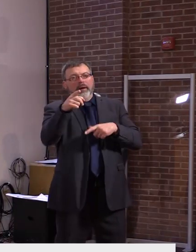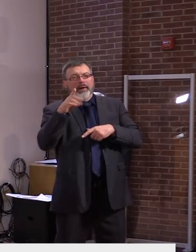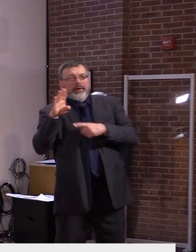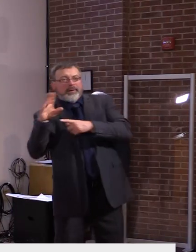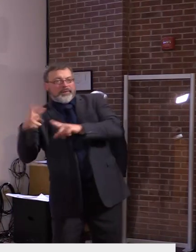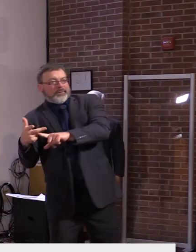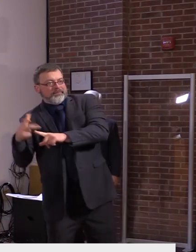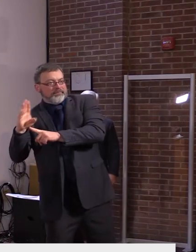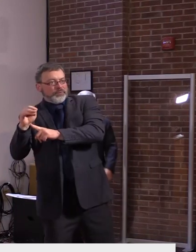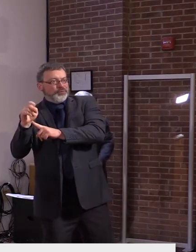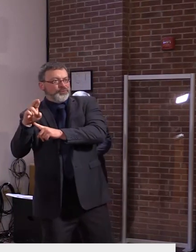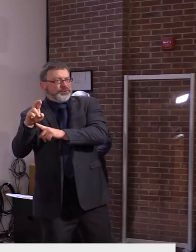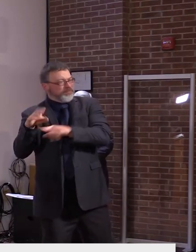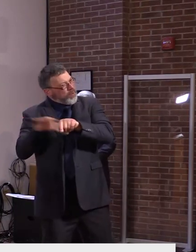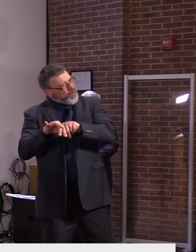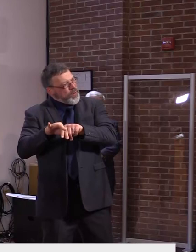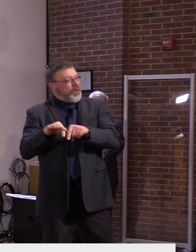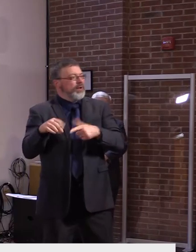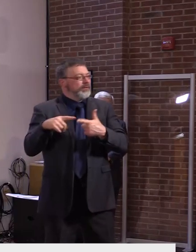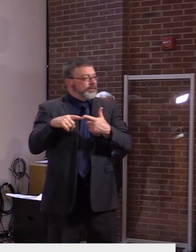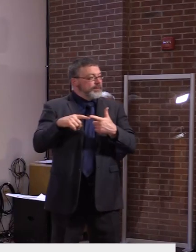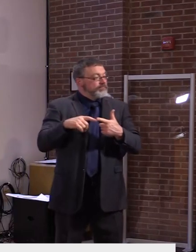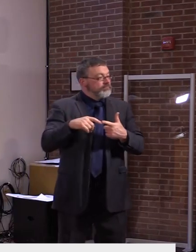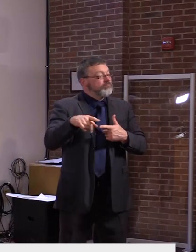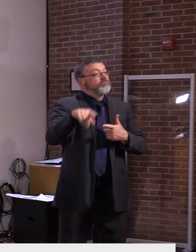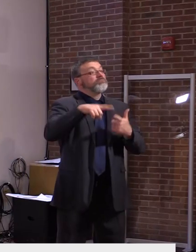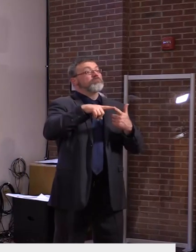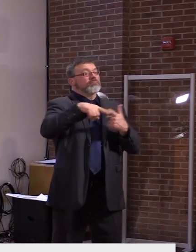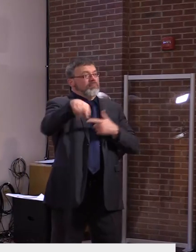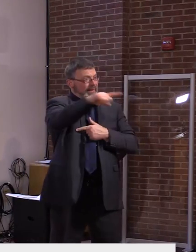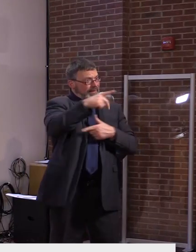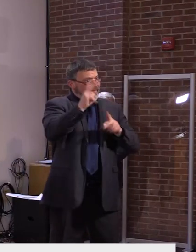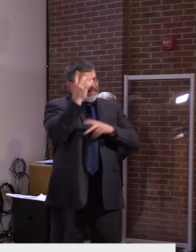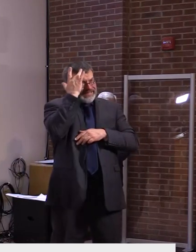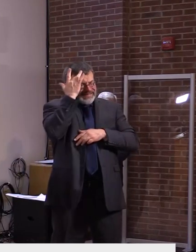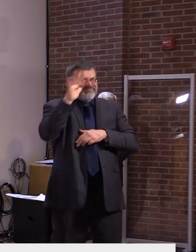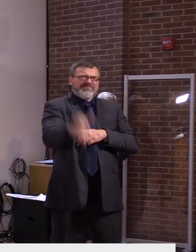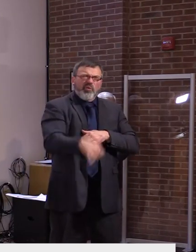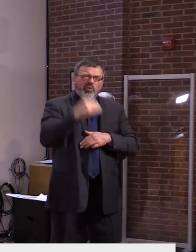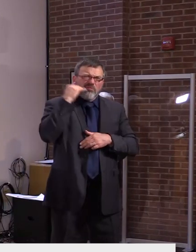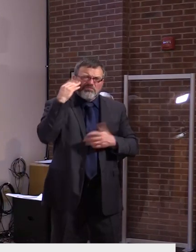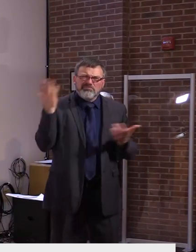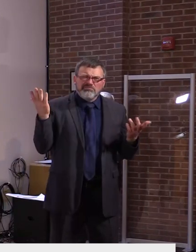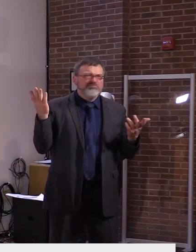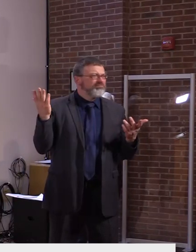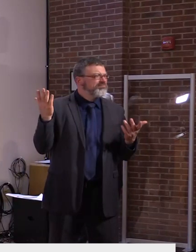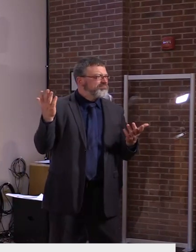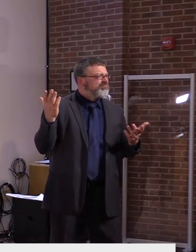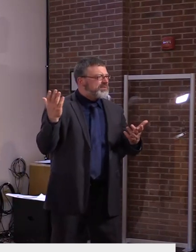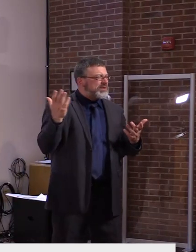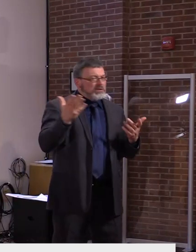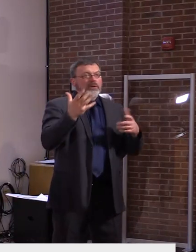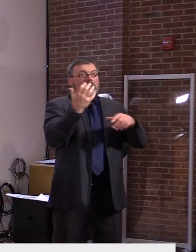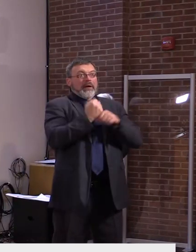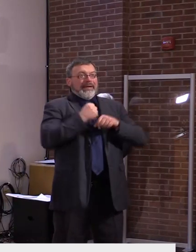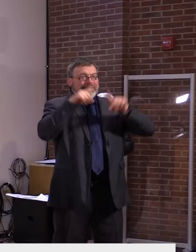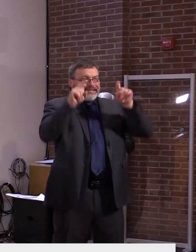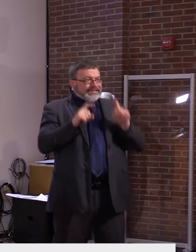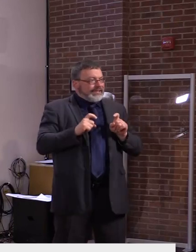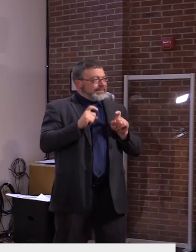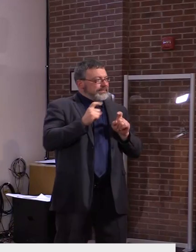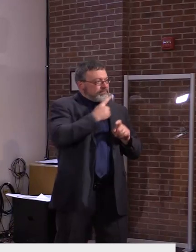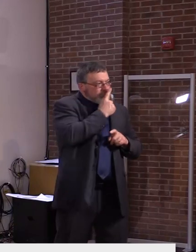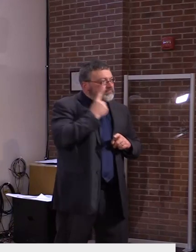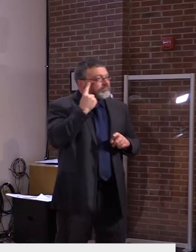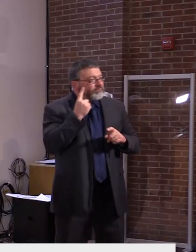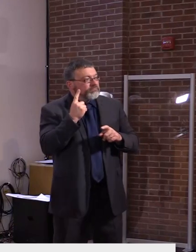sick, stay home and get tested. Fourth, wear a mask indoors. And